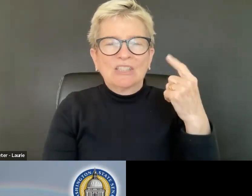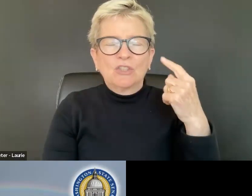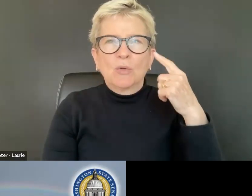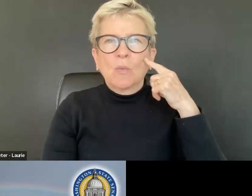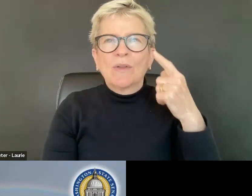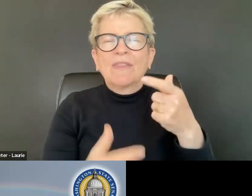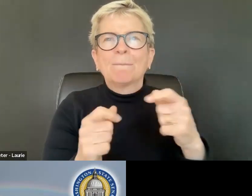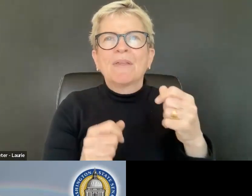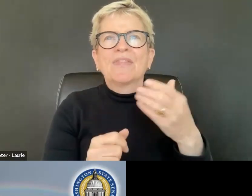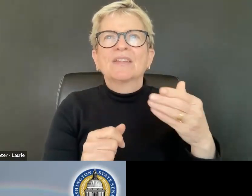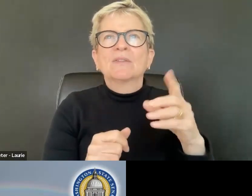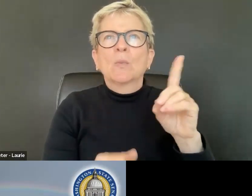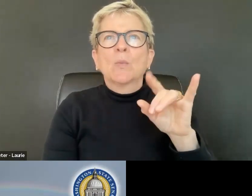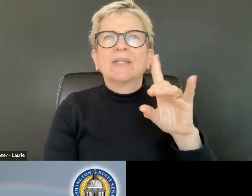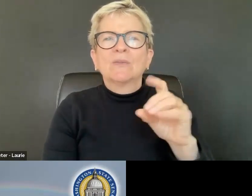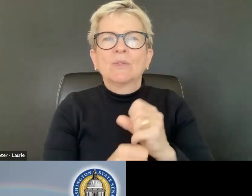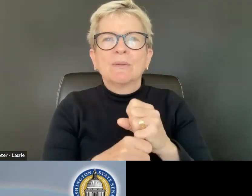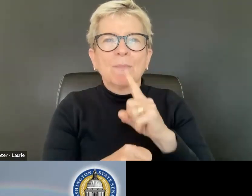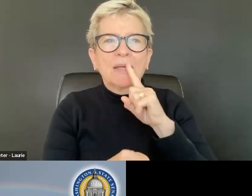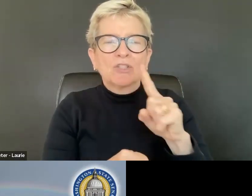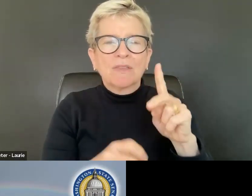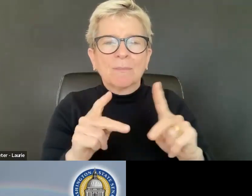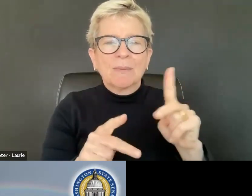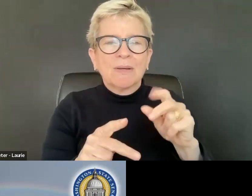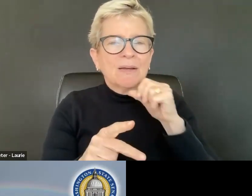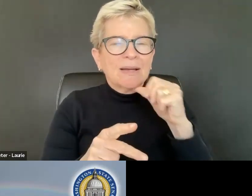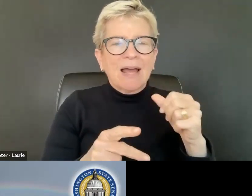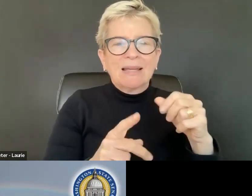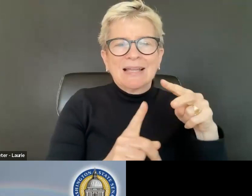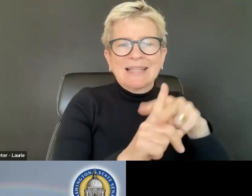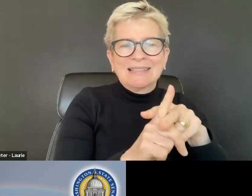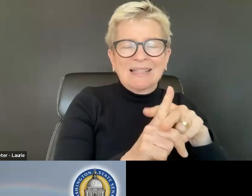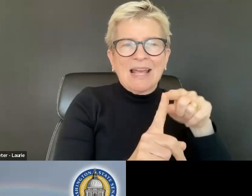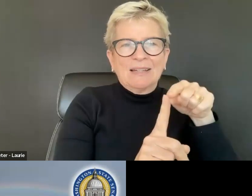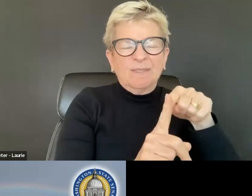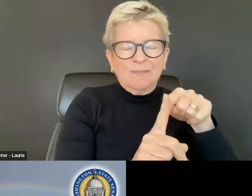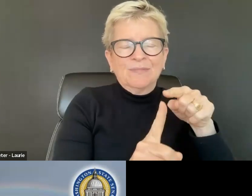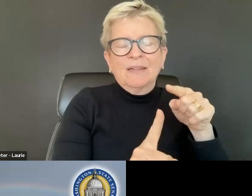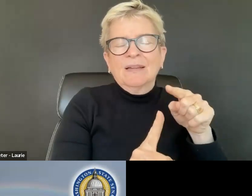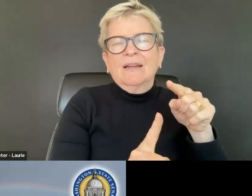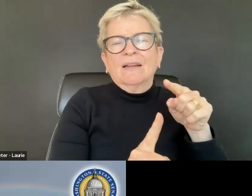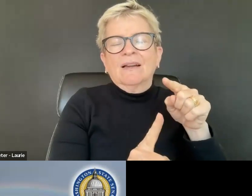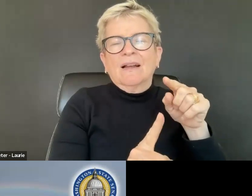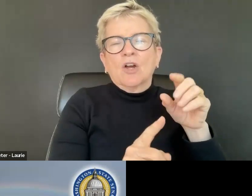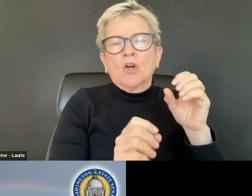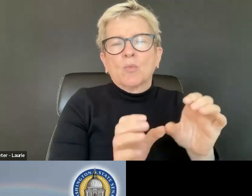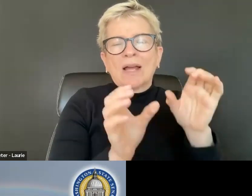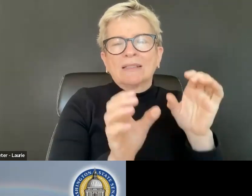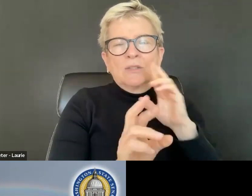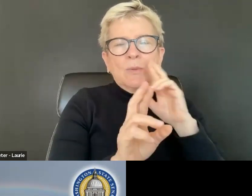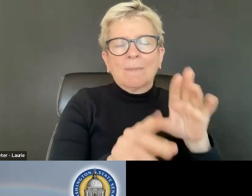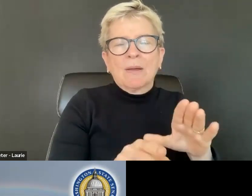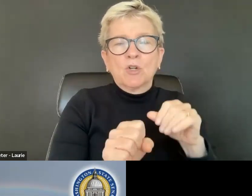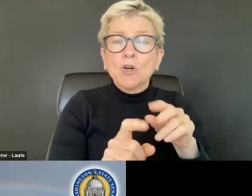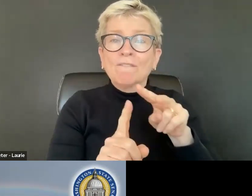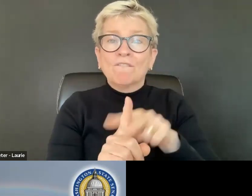that people other than our designated crisis responders can file an AOT petition. The reason why this is